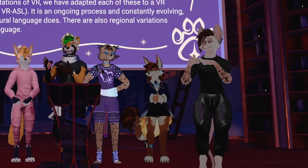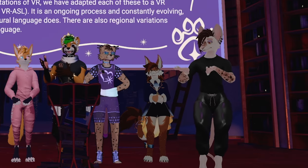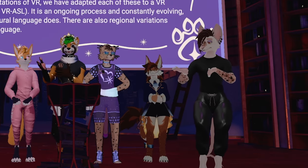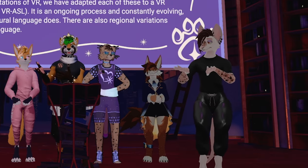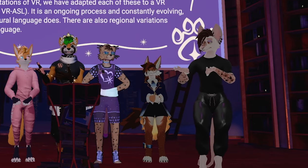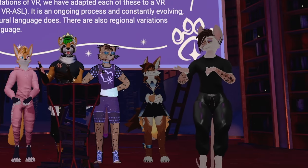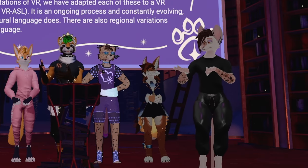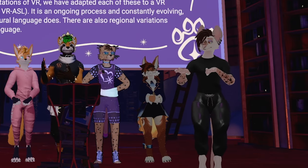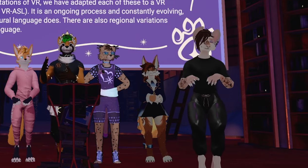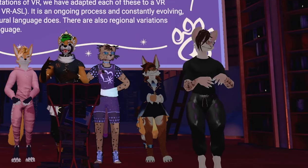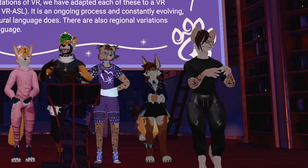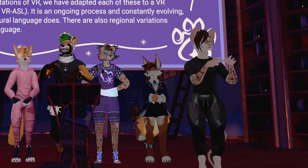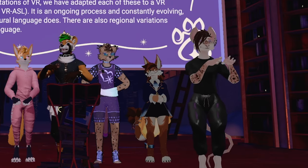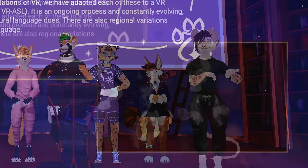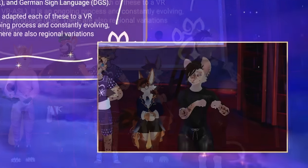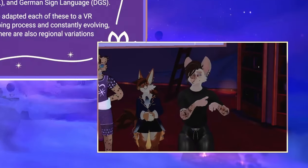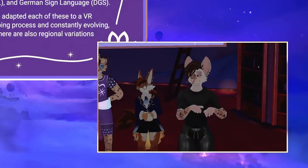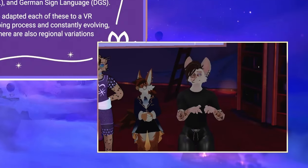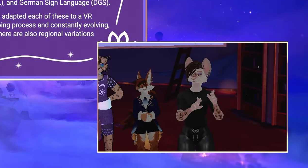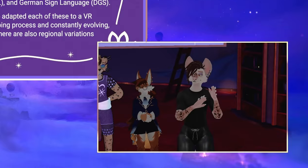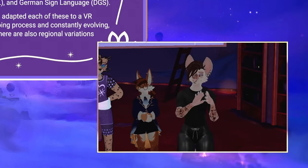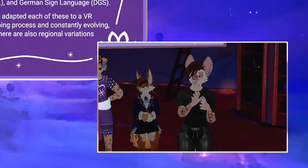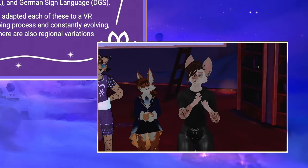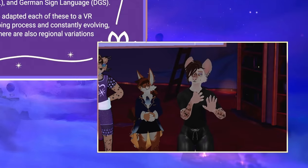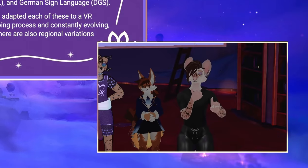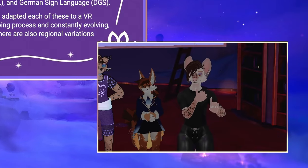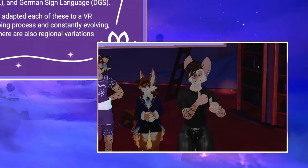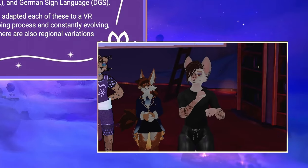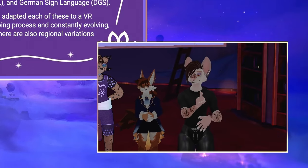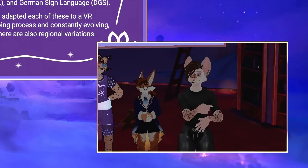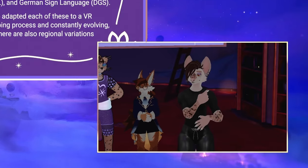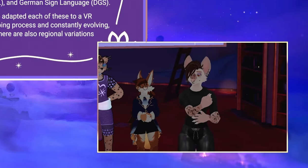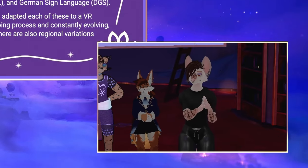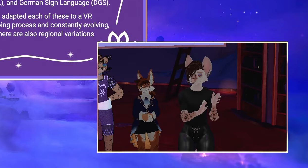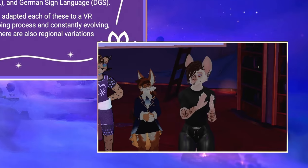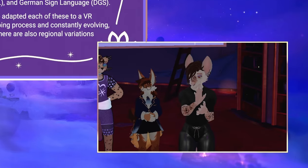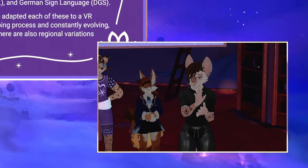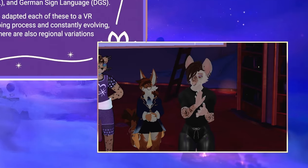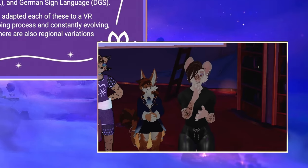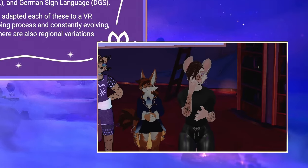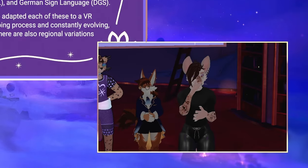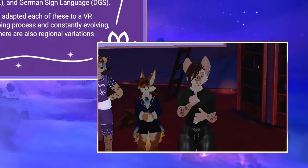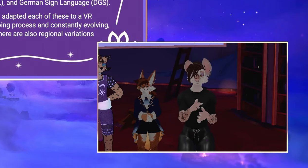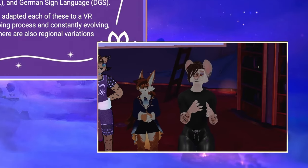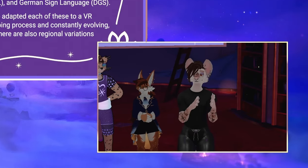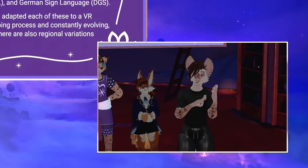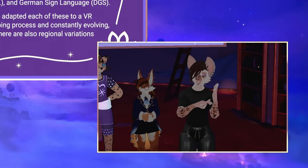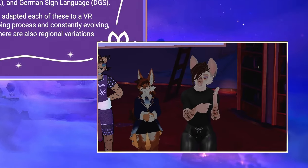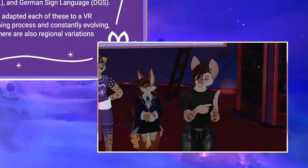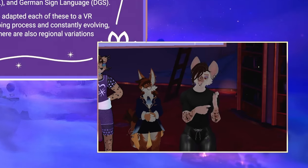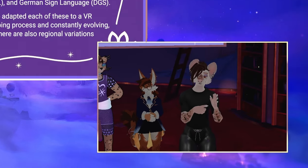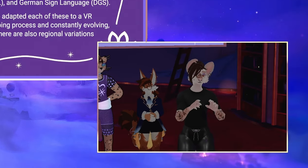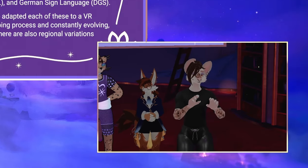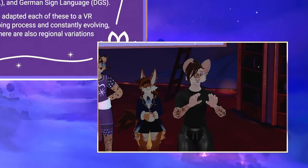developed on their own onto different dialects, different family groups, all that kind of stuff, and are